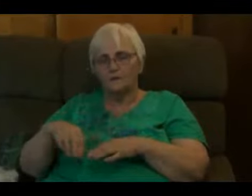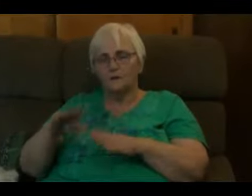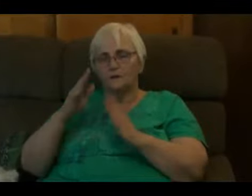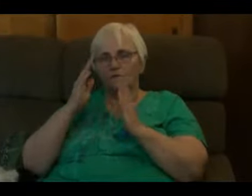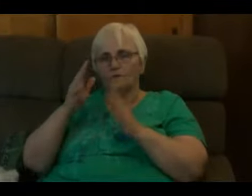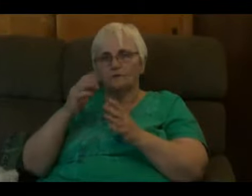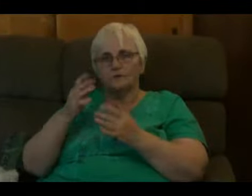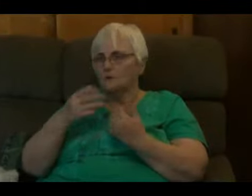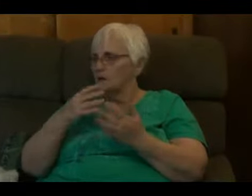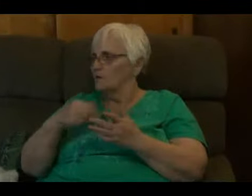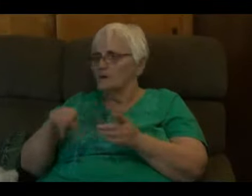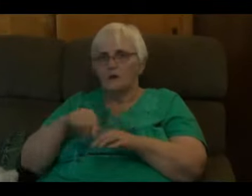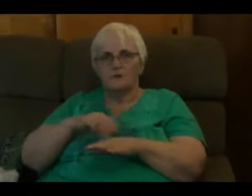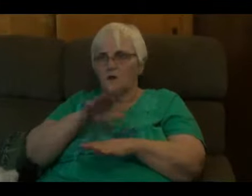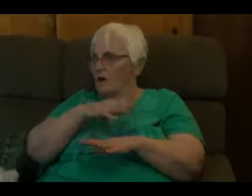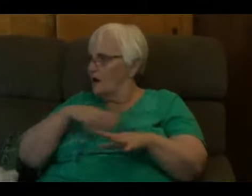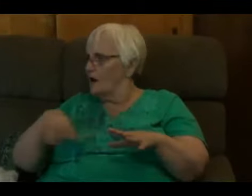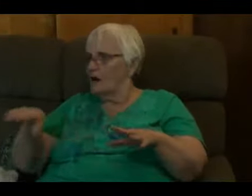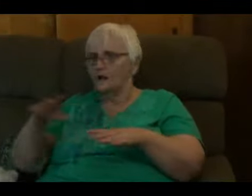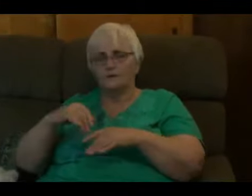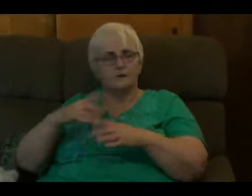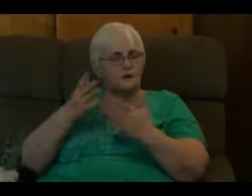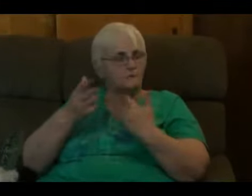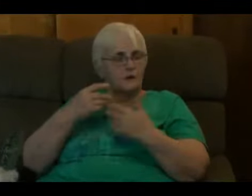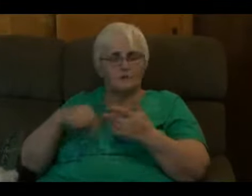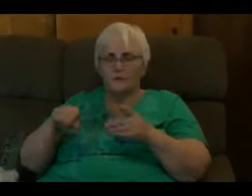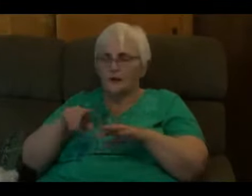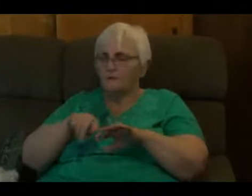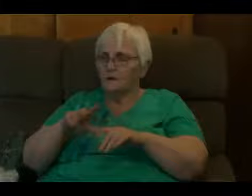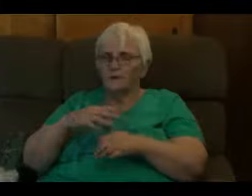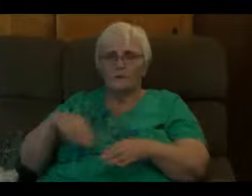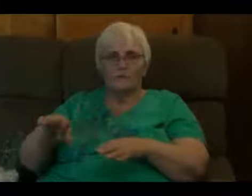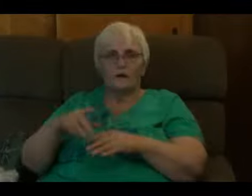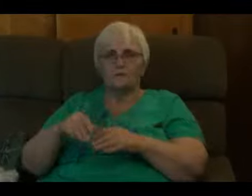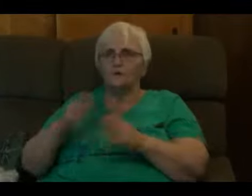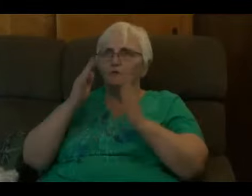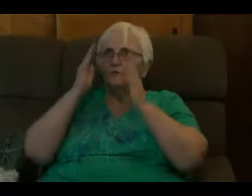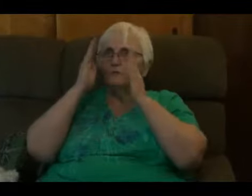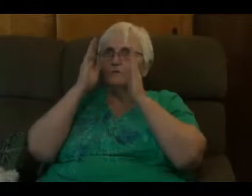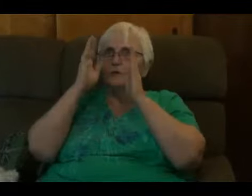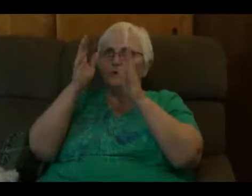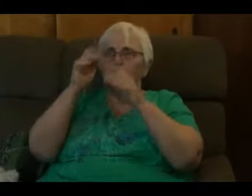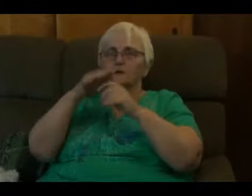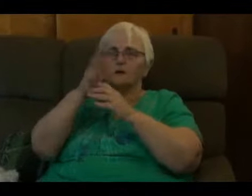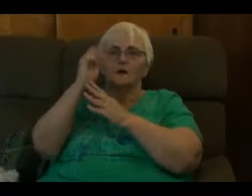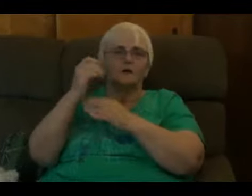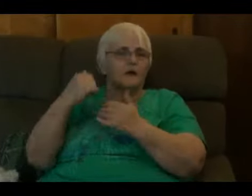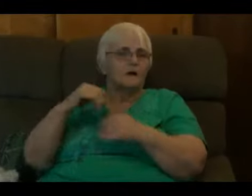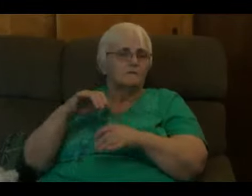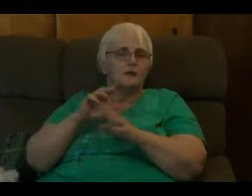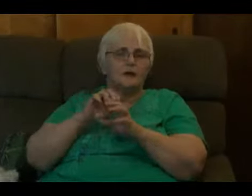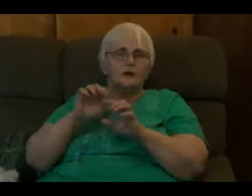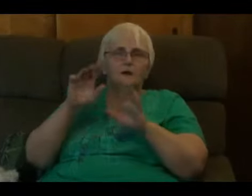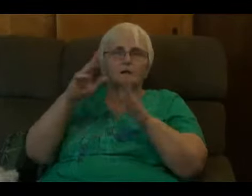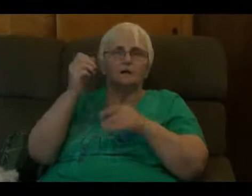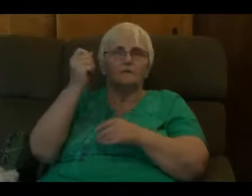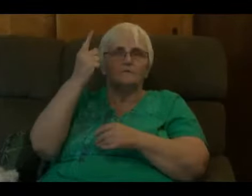you. Doesn't matter what's going on around you. You know, when you have that clarity, when you have